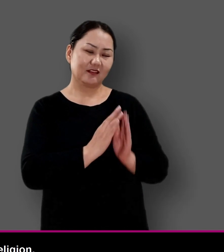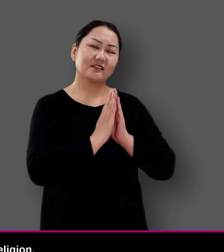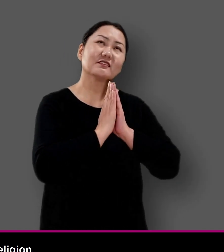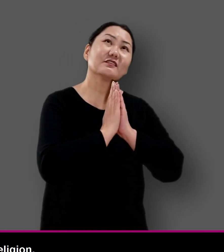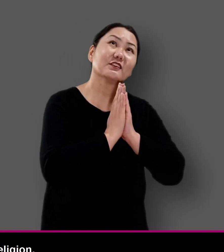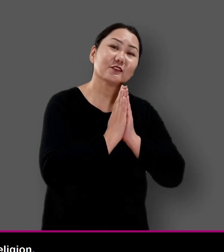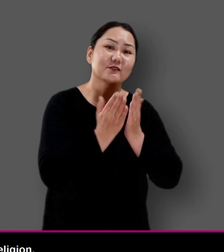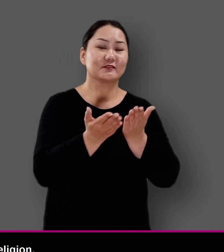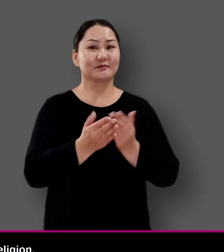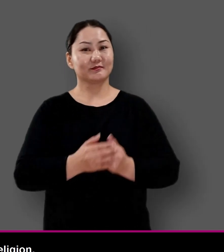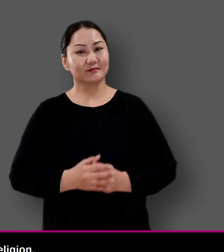religion,